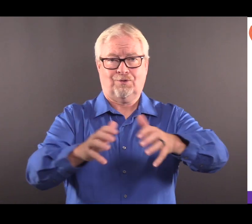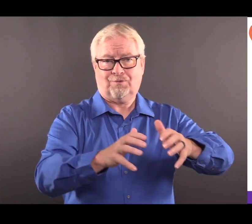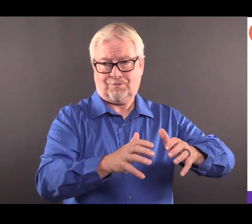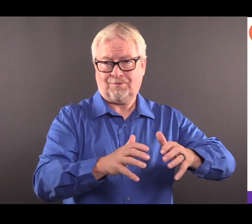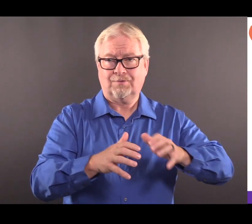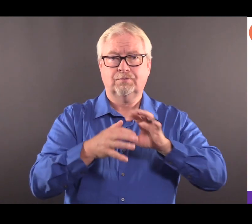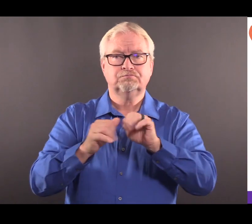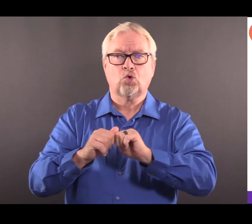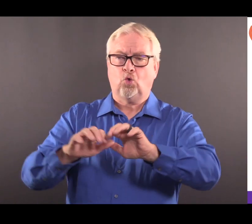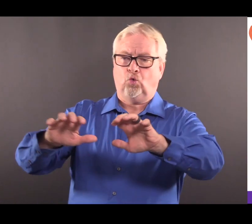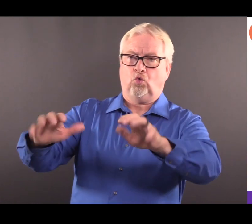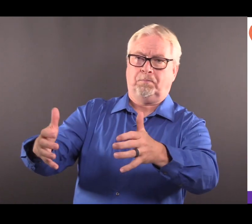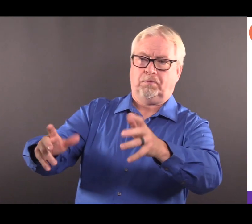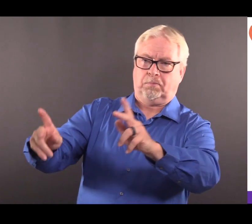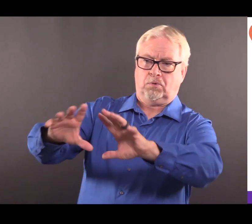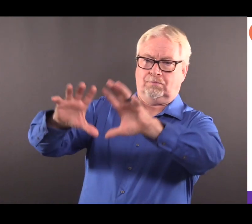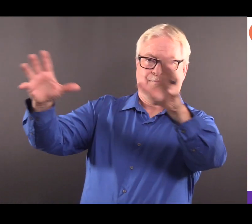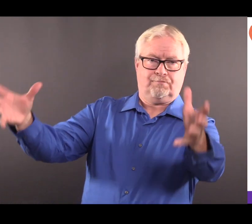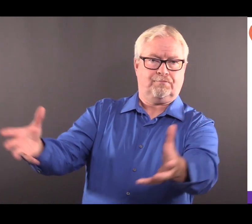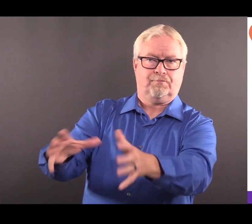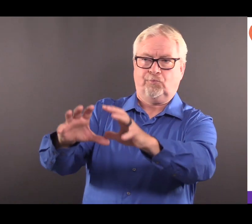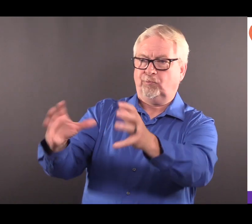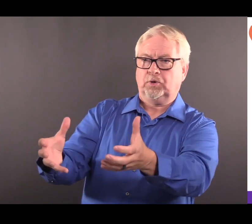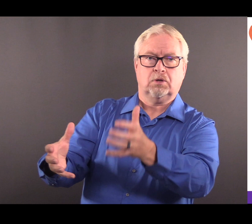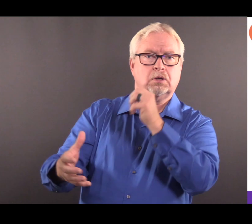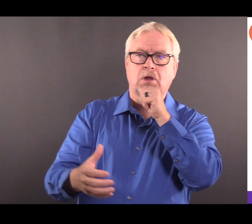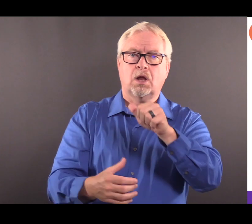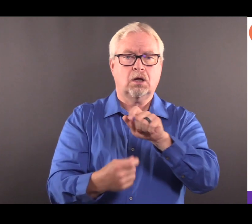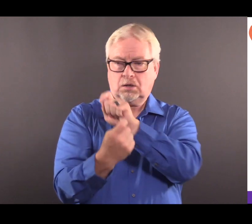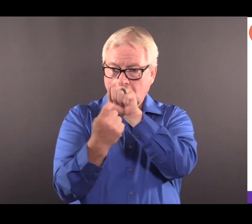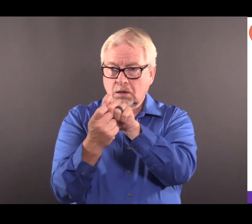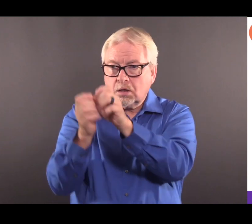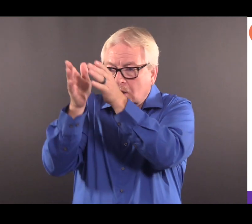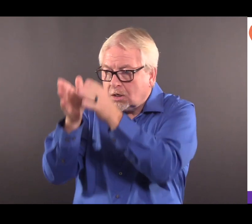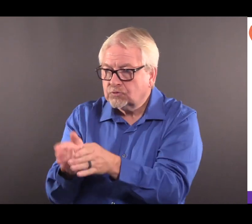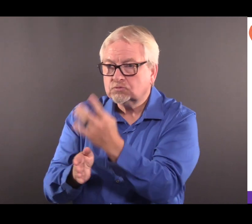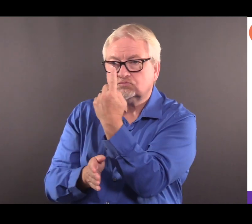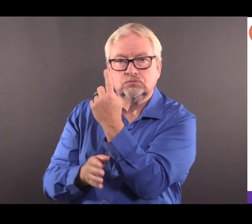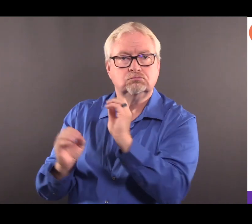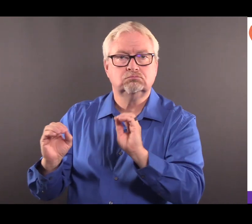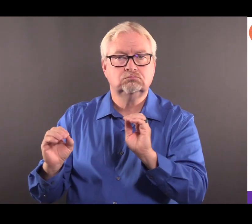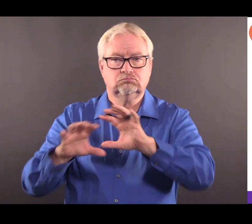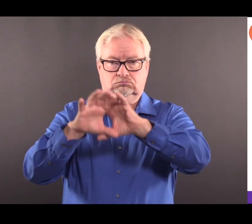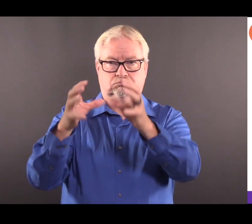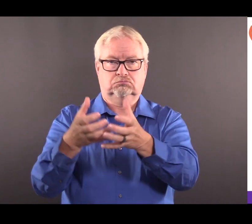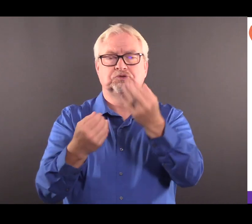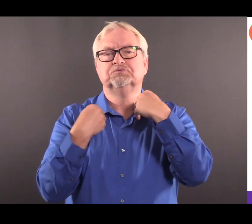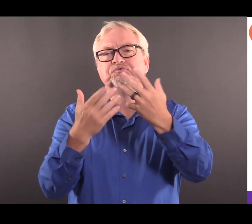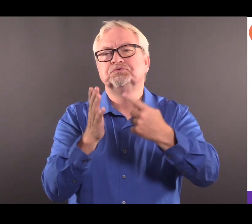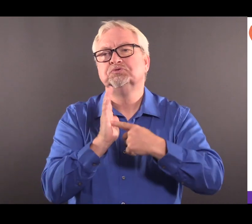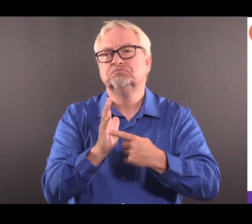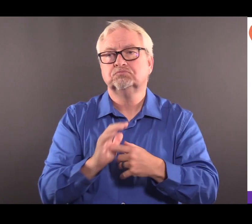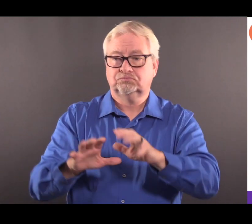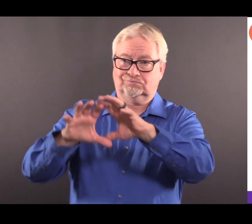data. Aggregate data is information about a group as a whole and not